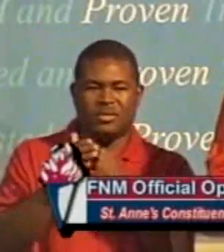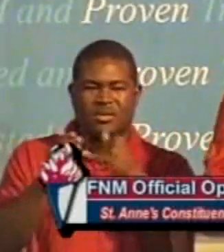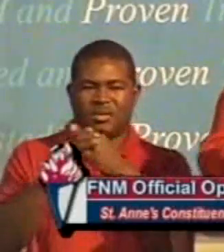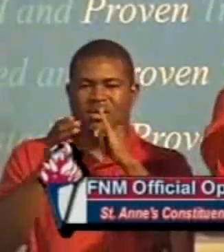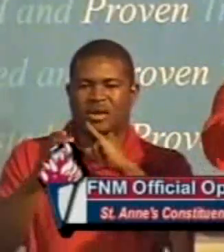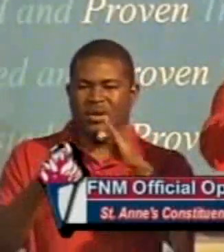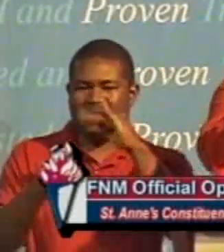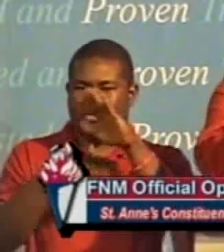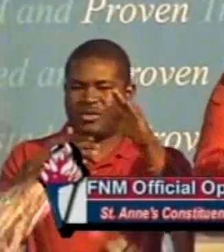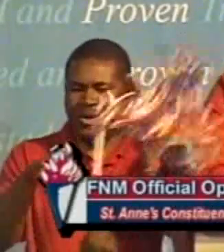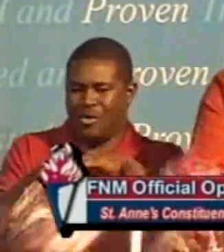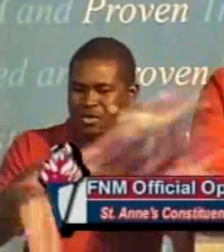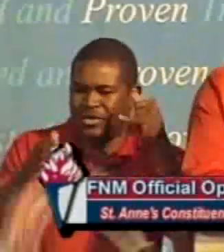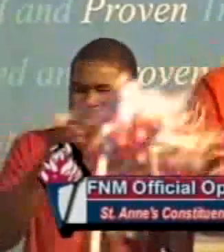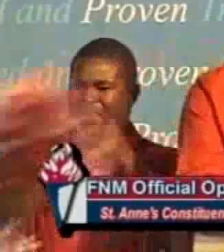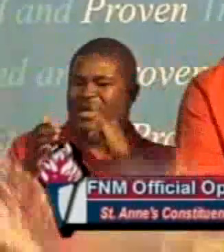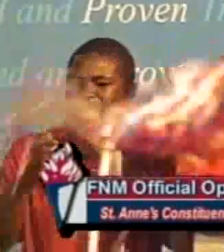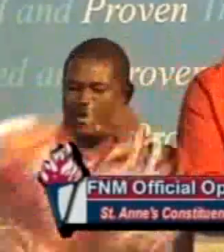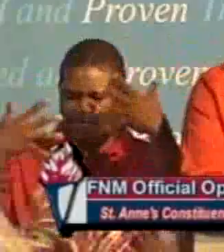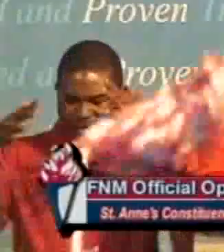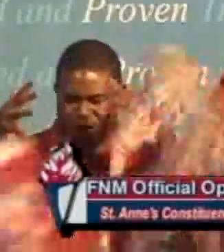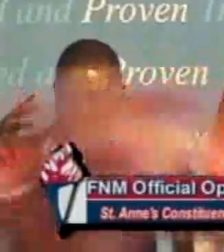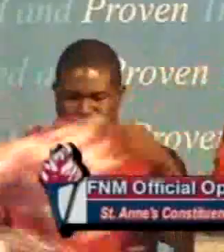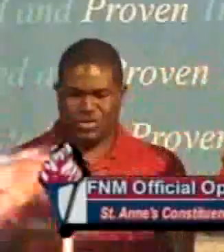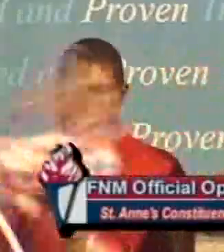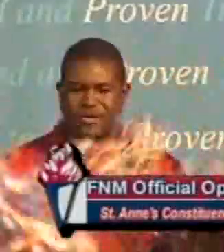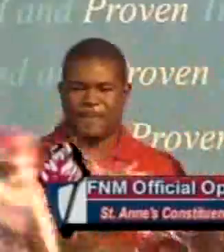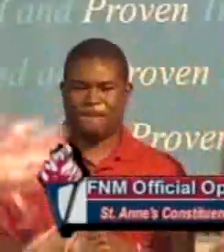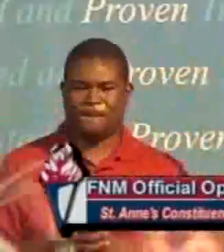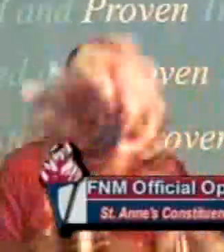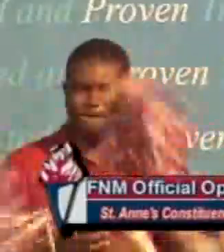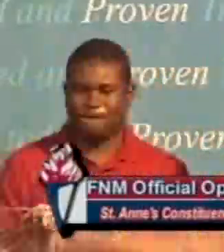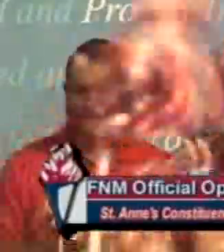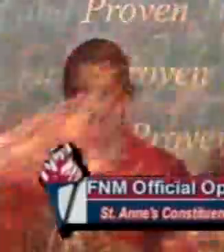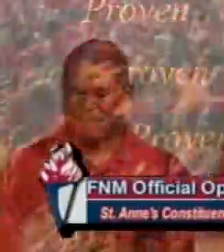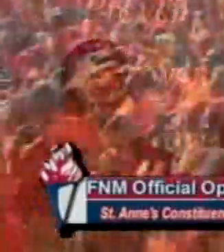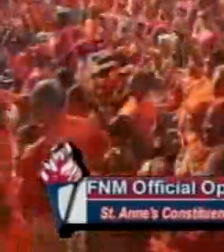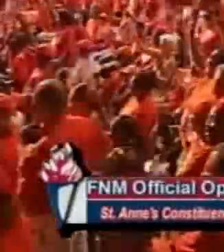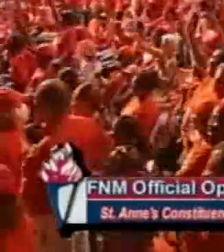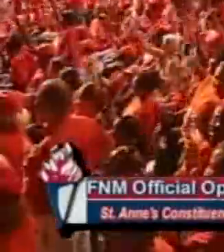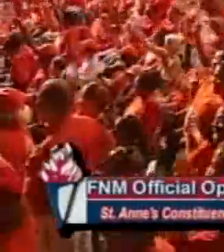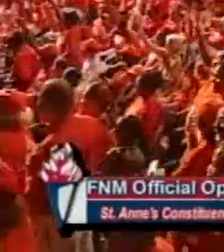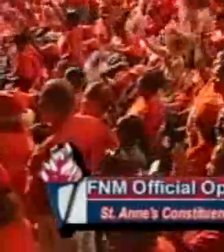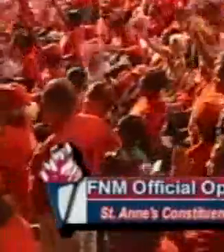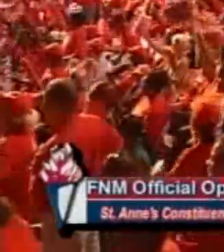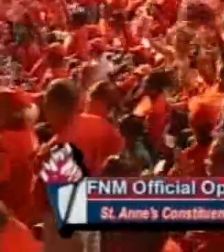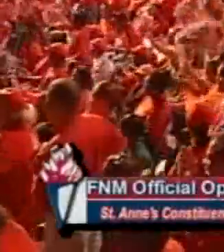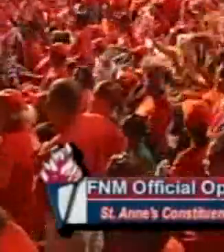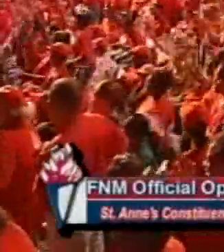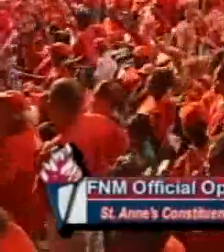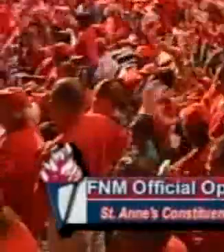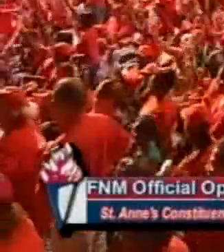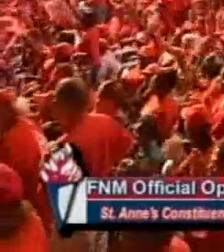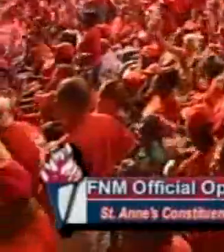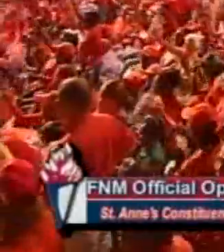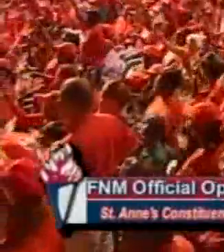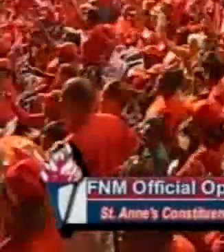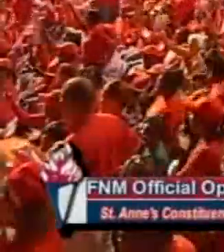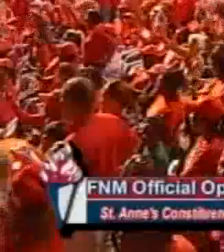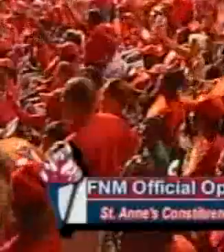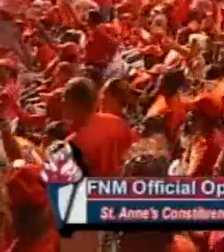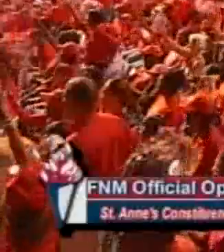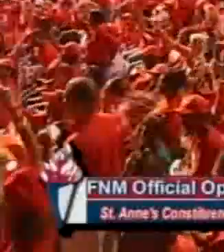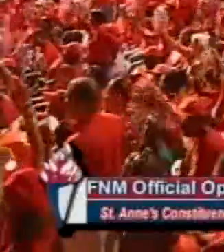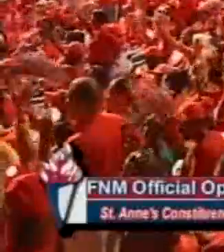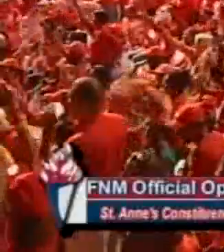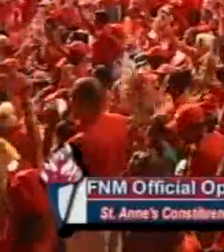called It's Finished. No, sir. Are you serious? Dead serious. Papa's got a brand new